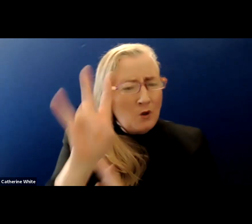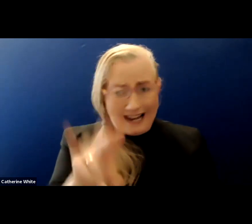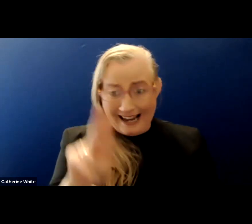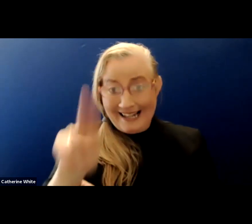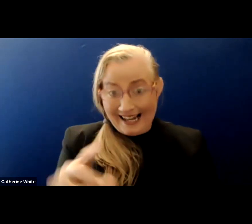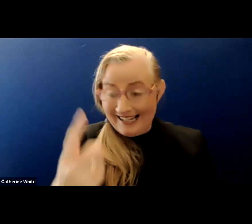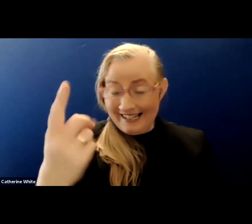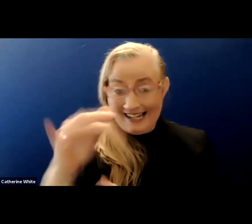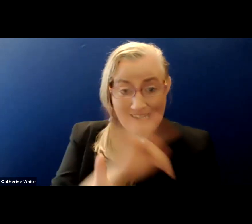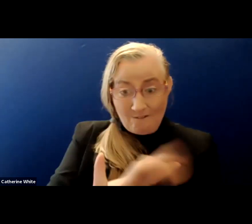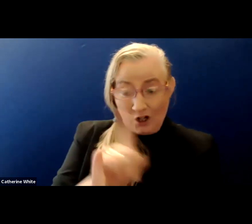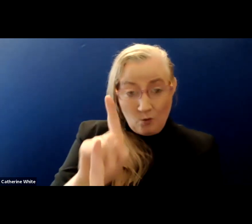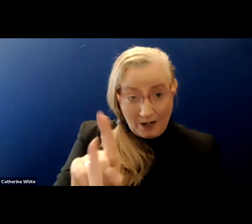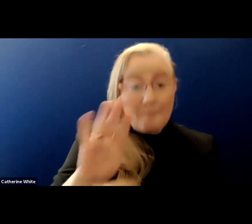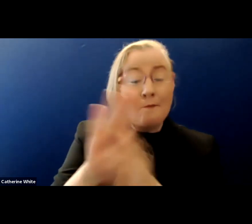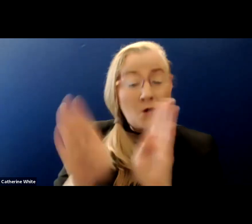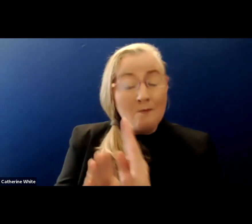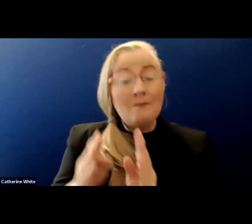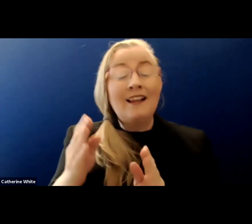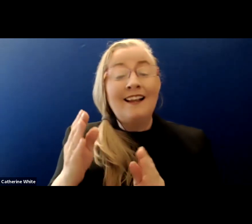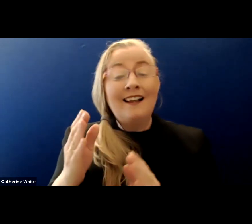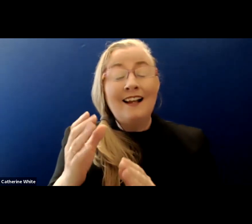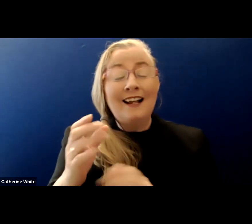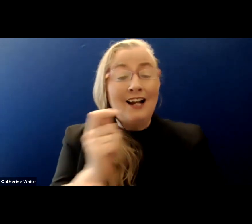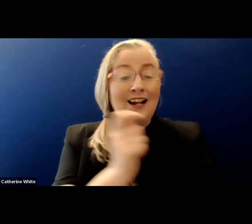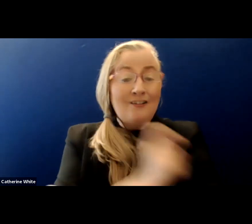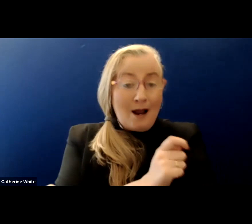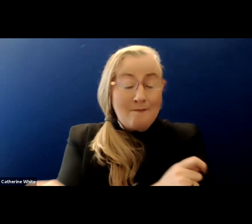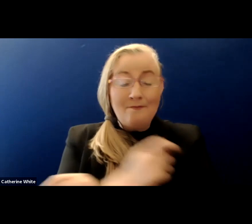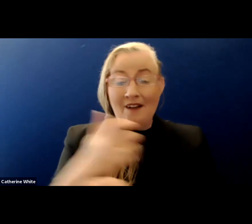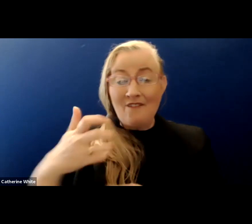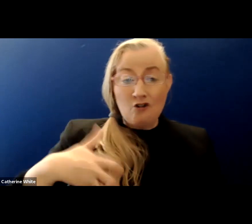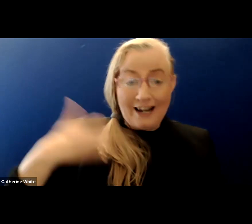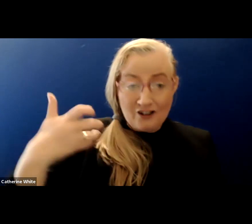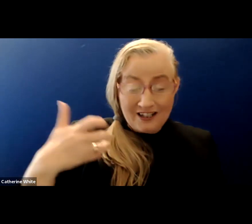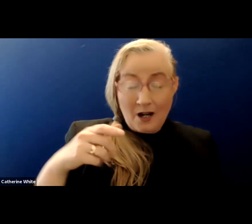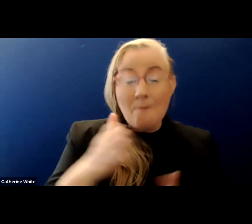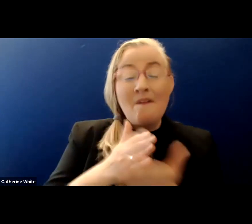be victims of the crime of aggression before the International Criminal Court?